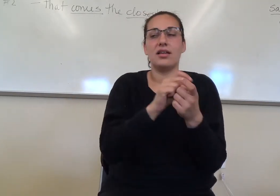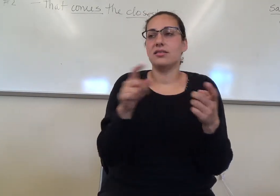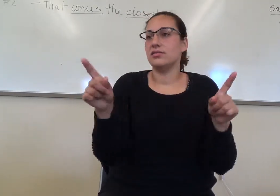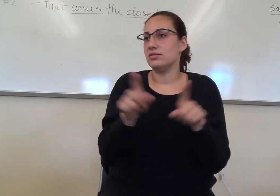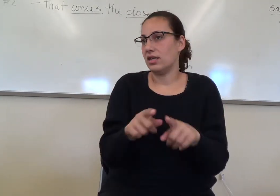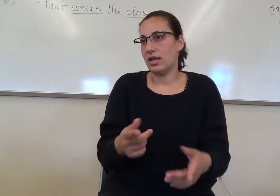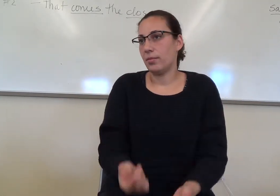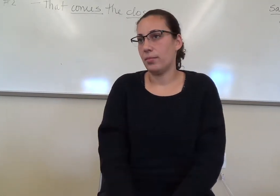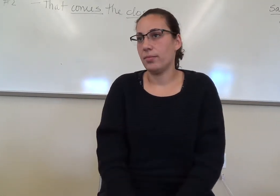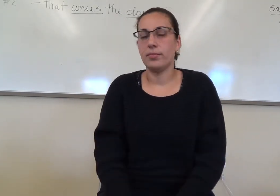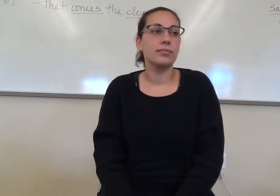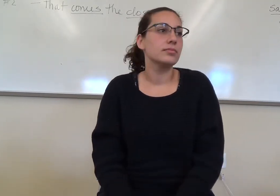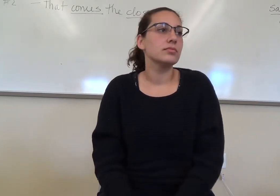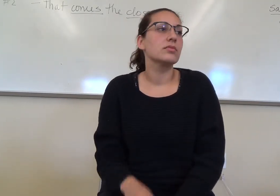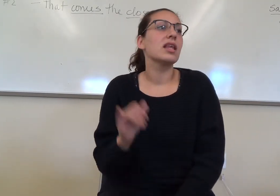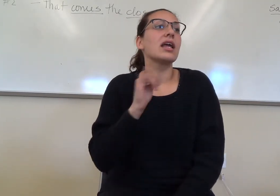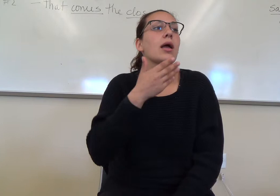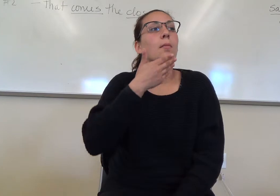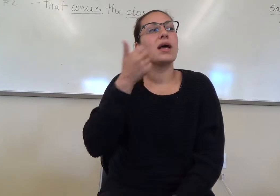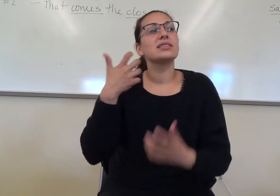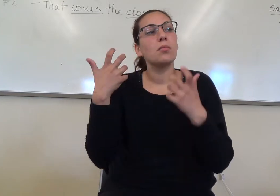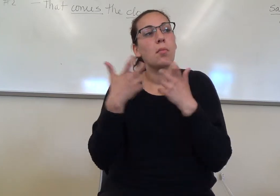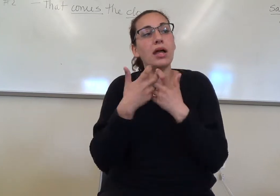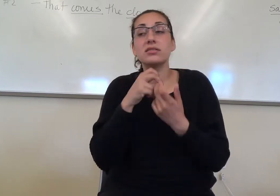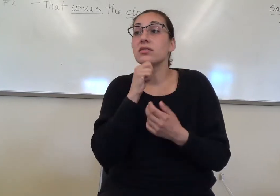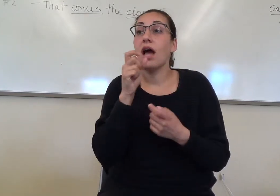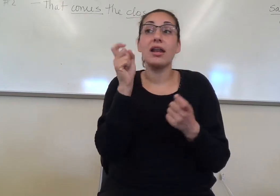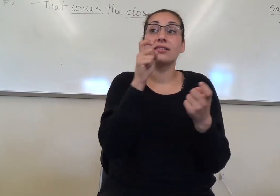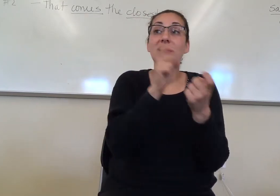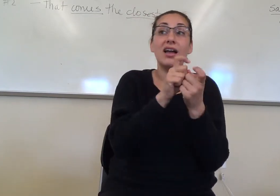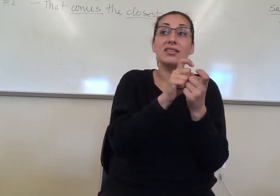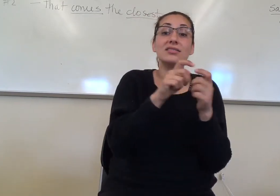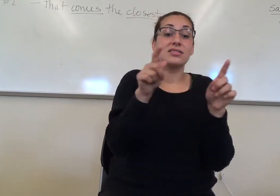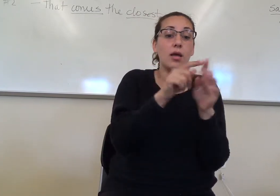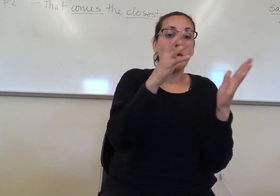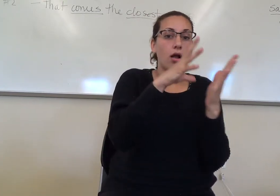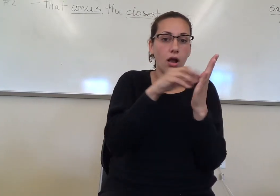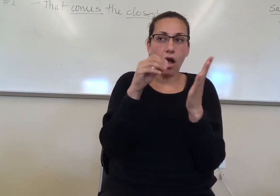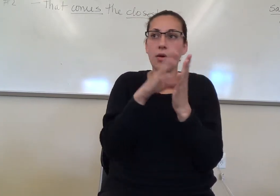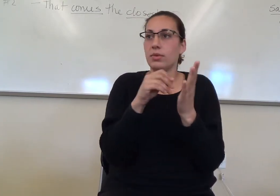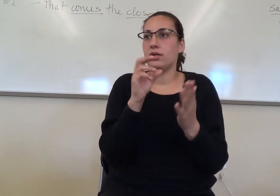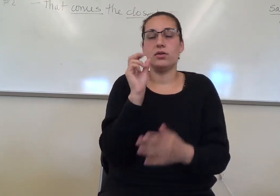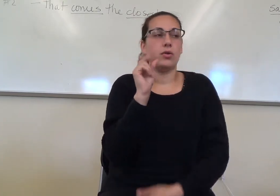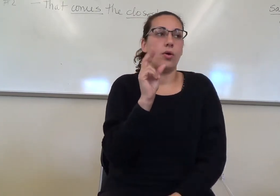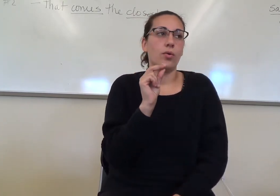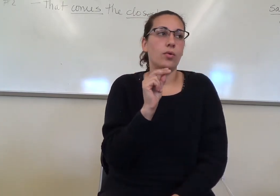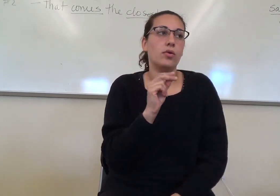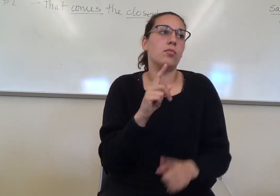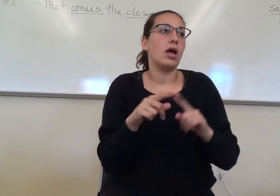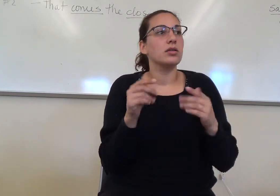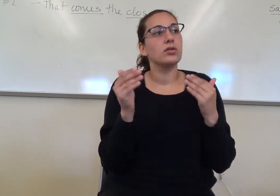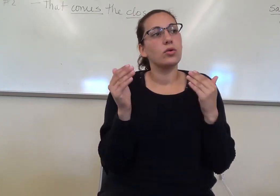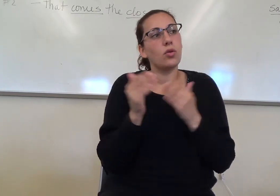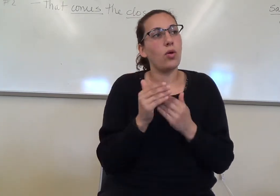the closest. In other words, it's not any other part of the paragraph. Okay.